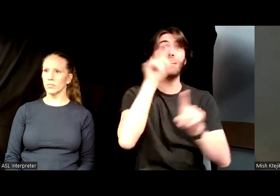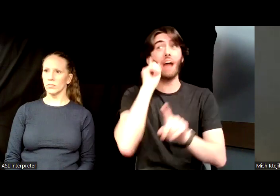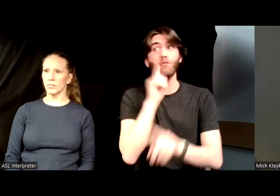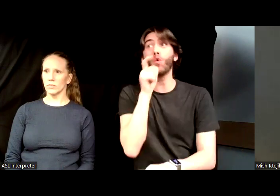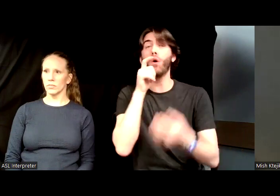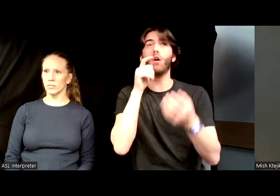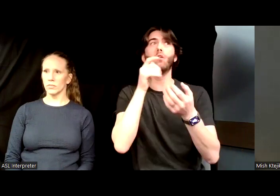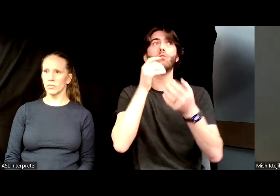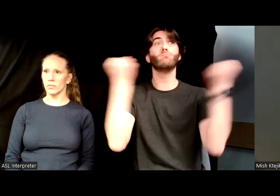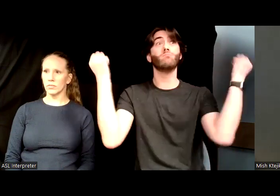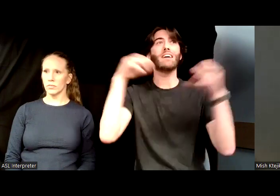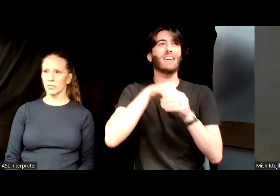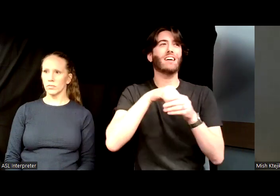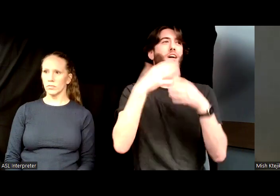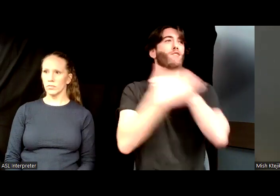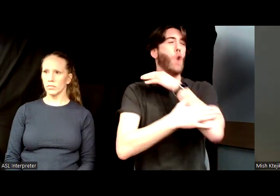effect.